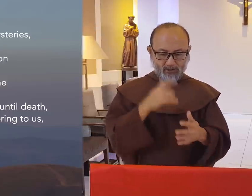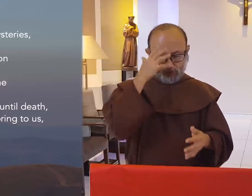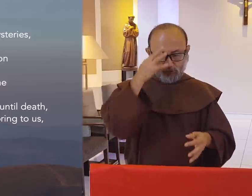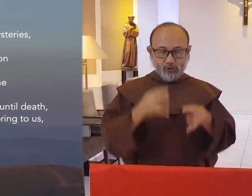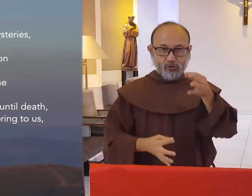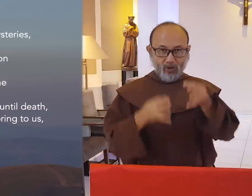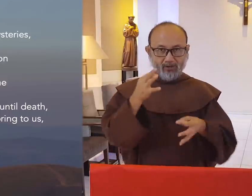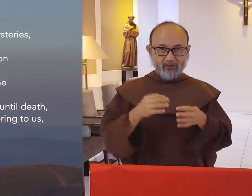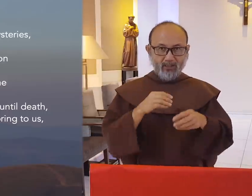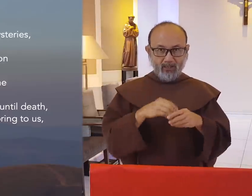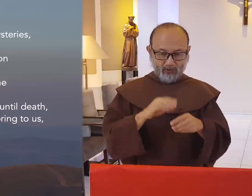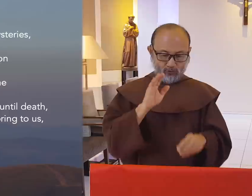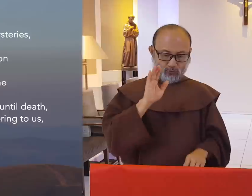justification in your sight.